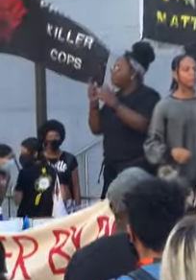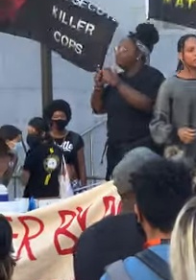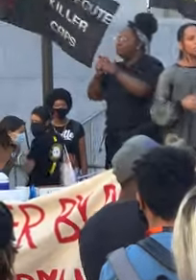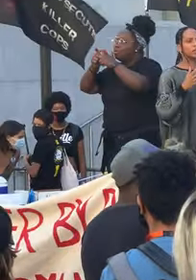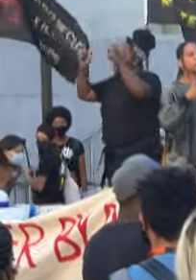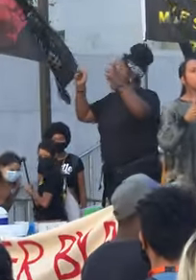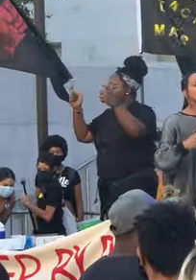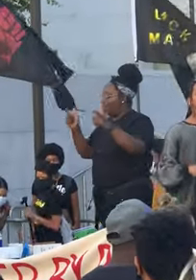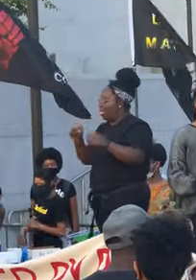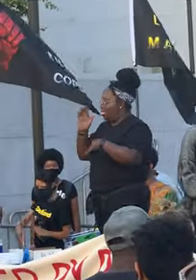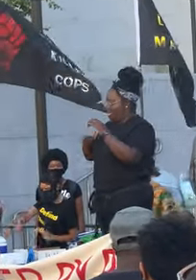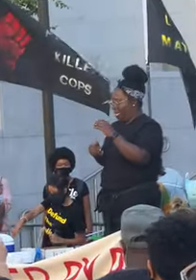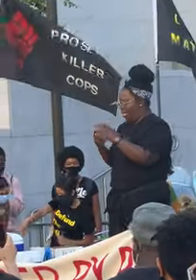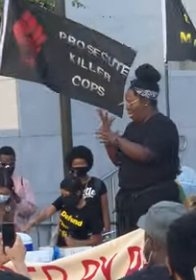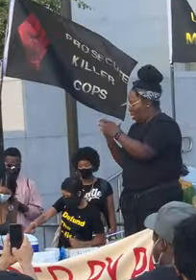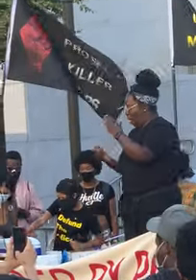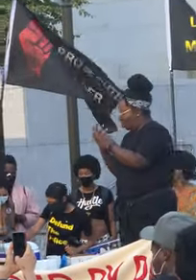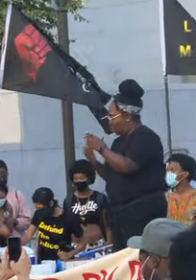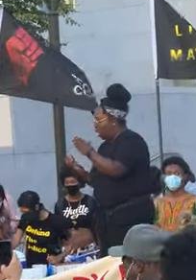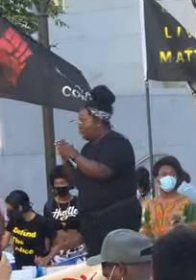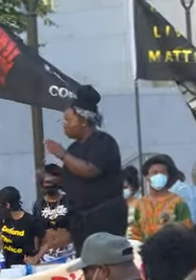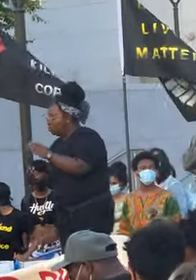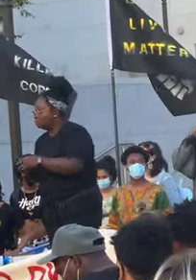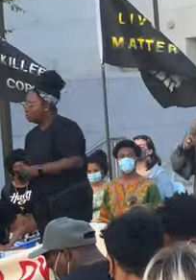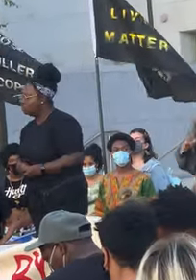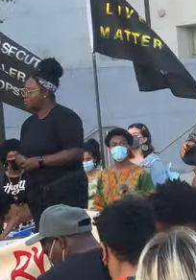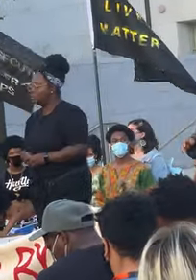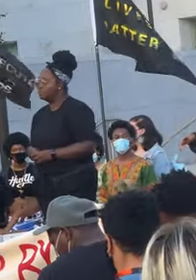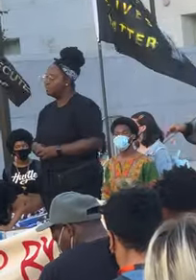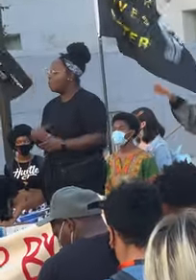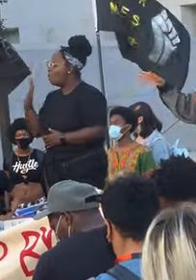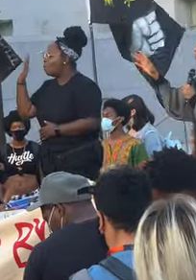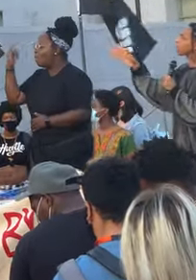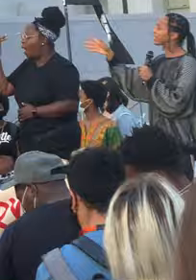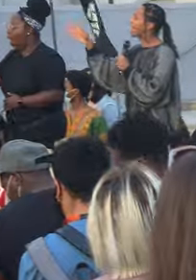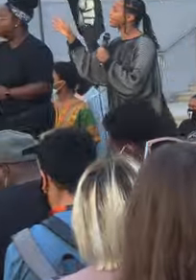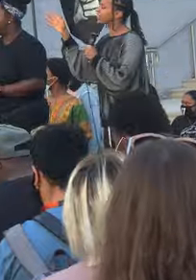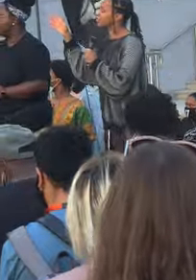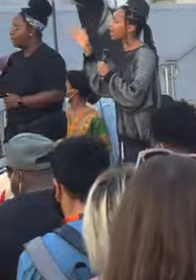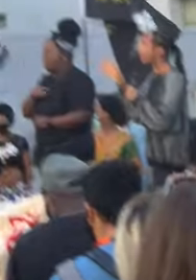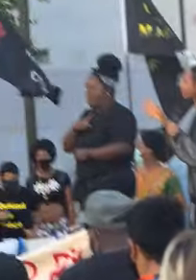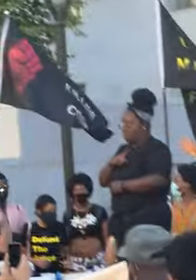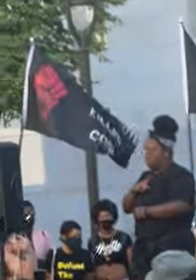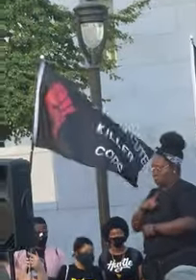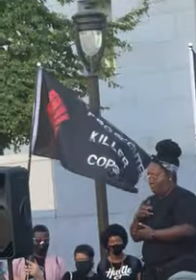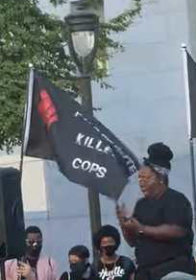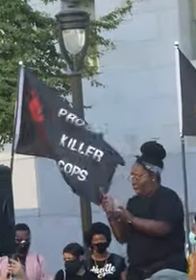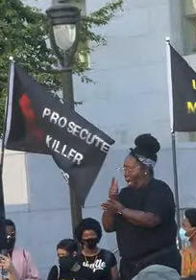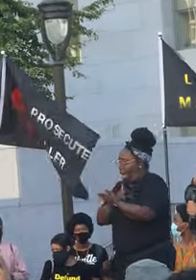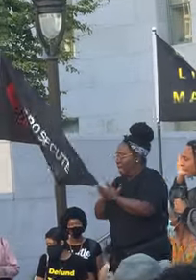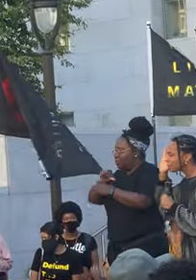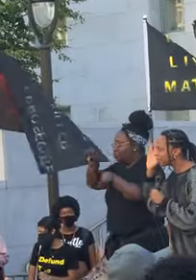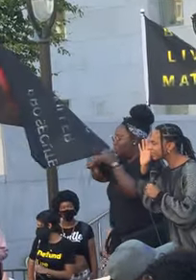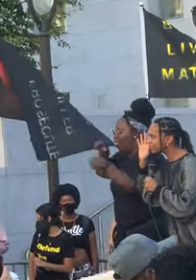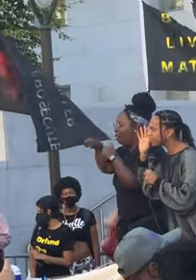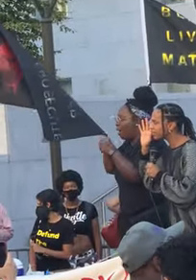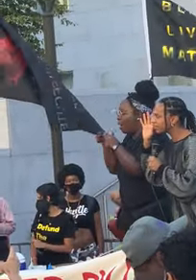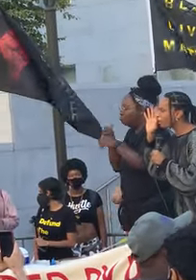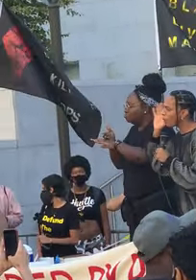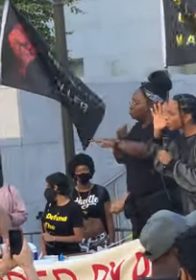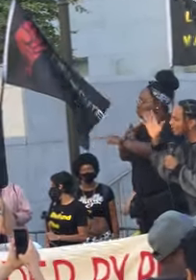greater than the loss. I'll tell you why. Because what we gained is each other. Do you hear